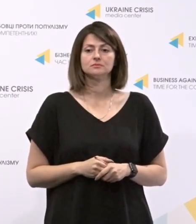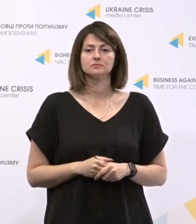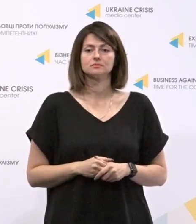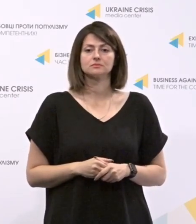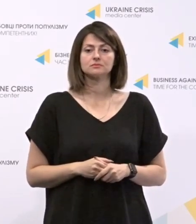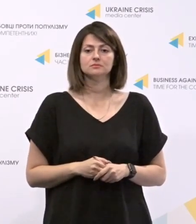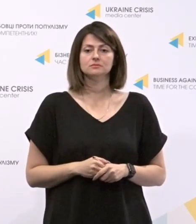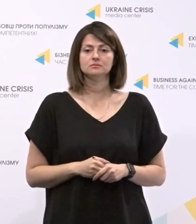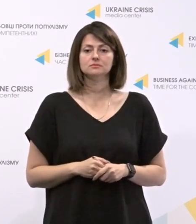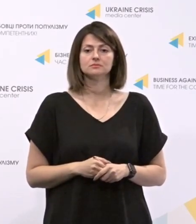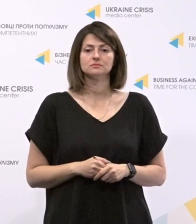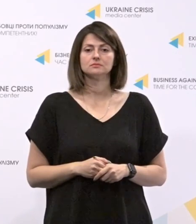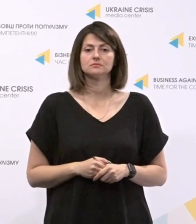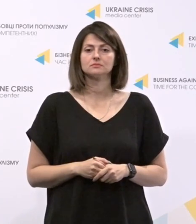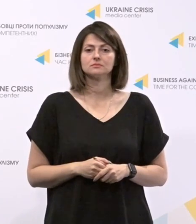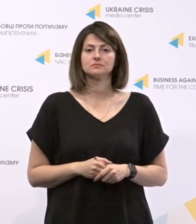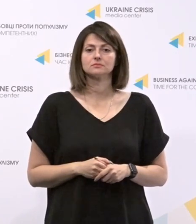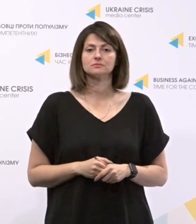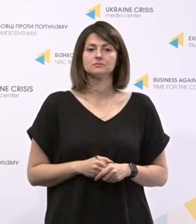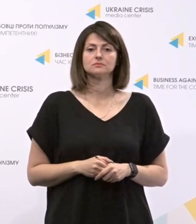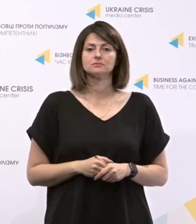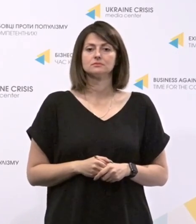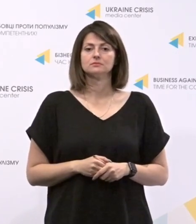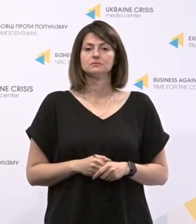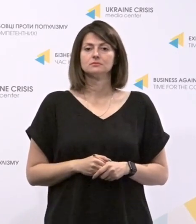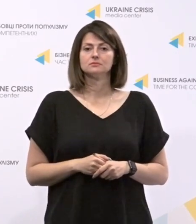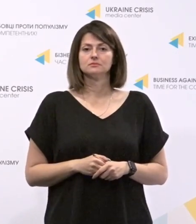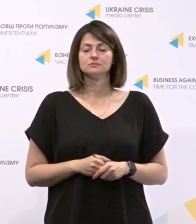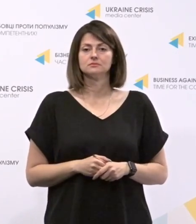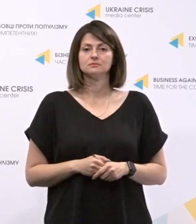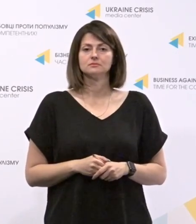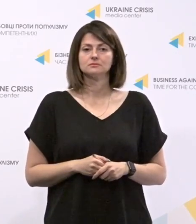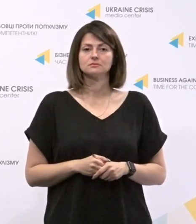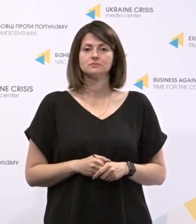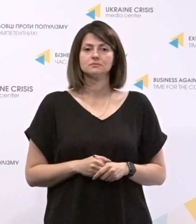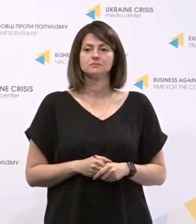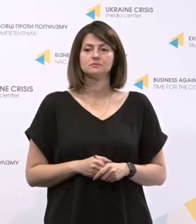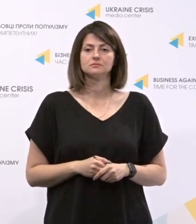you comment on those actions of the police?